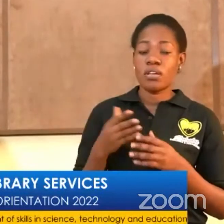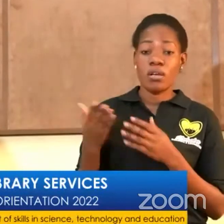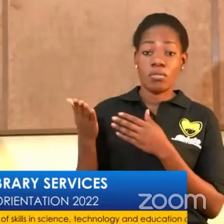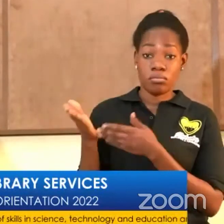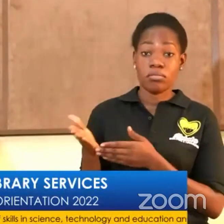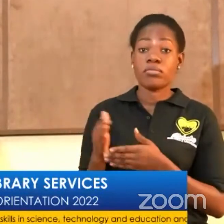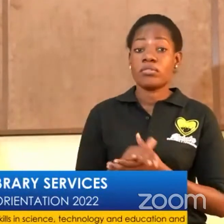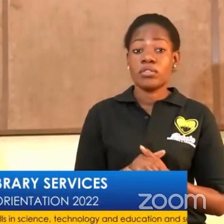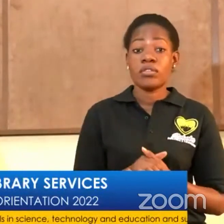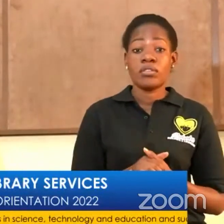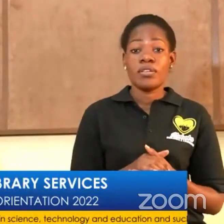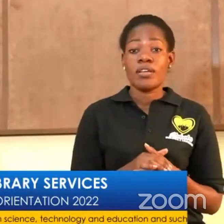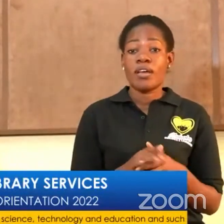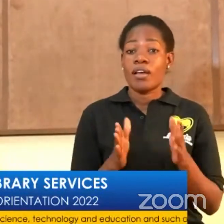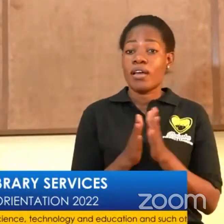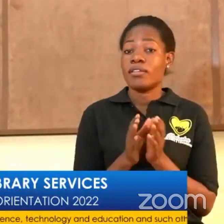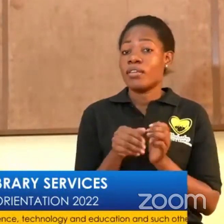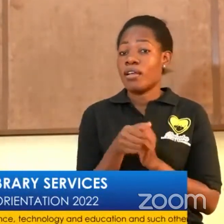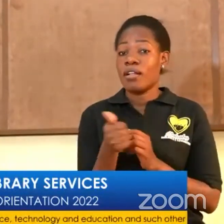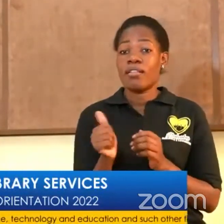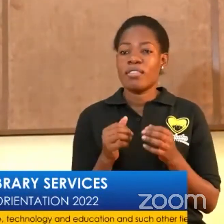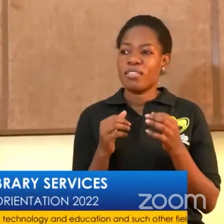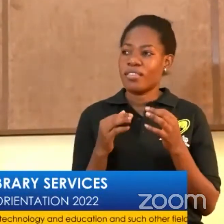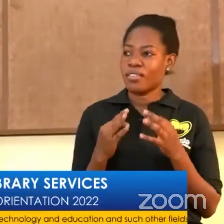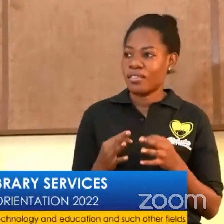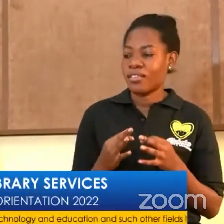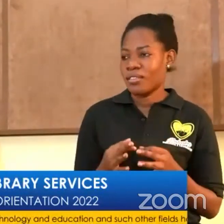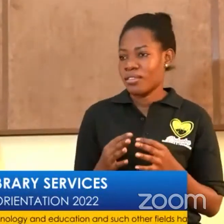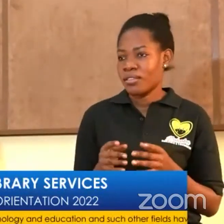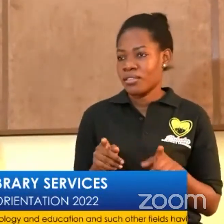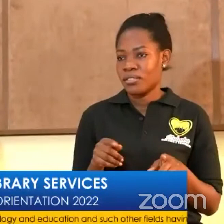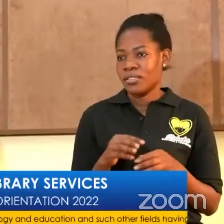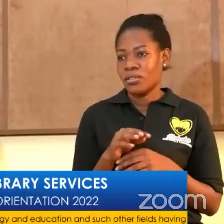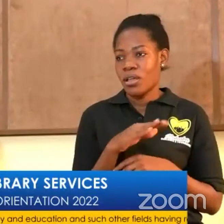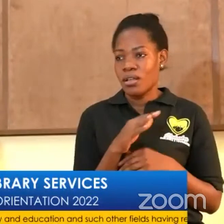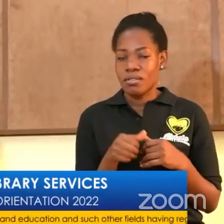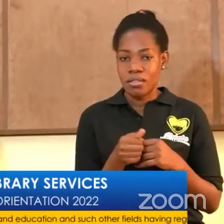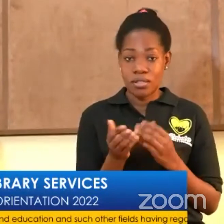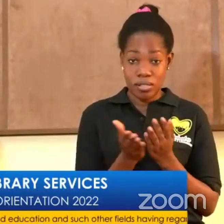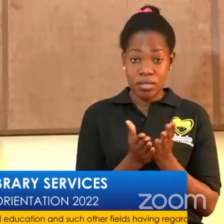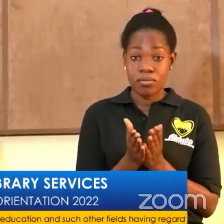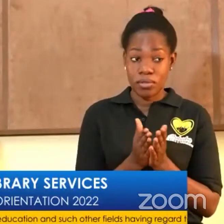And the other things like the usual reference services, they will be there.